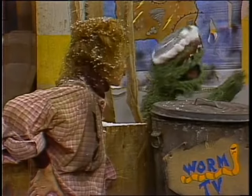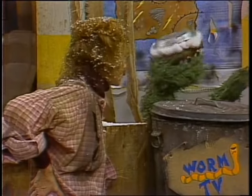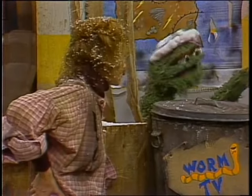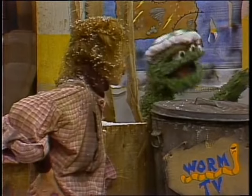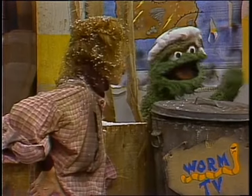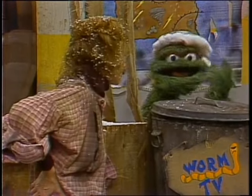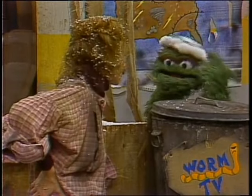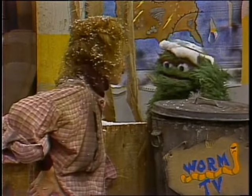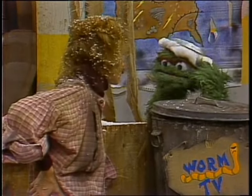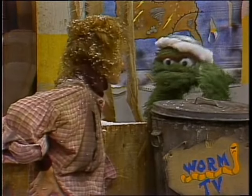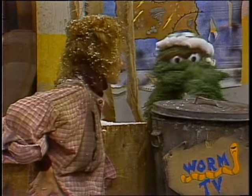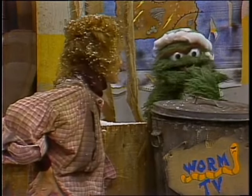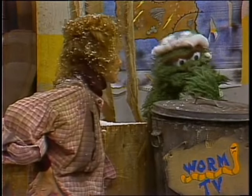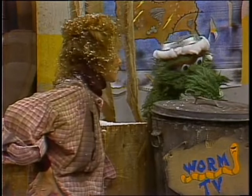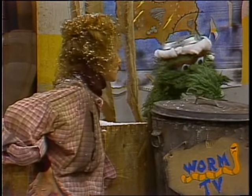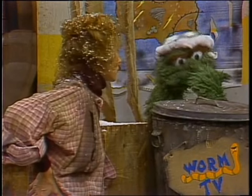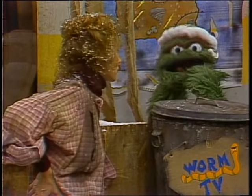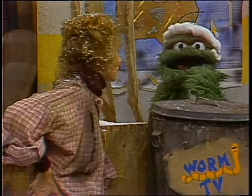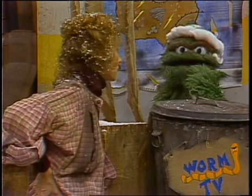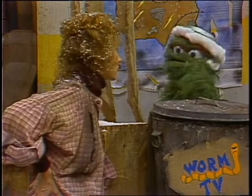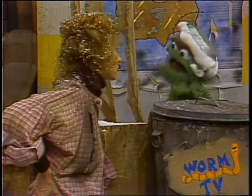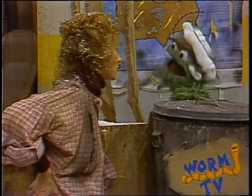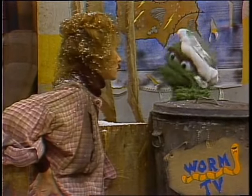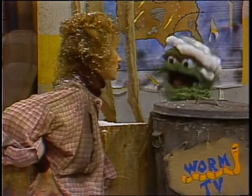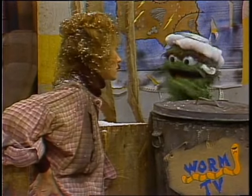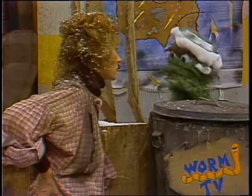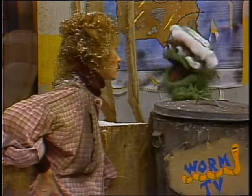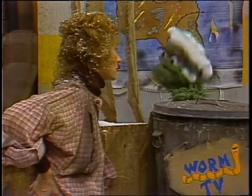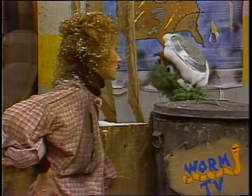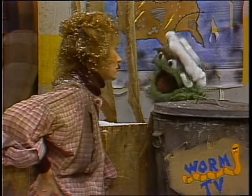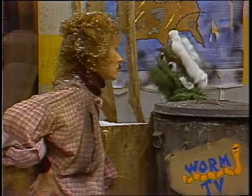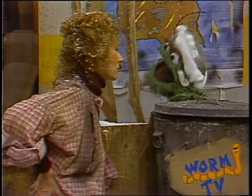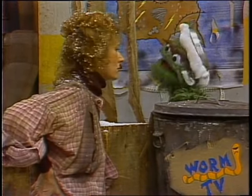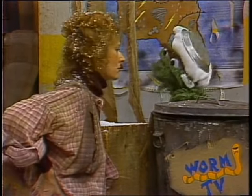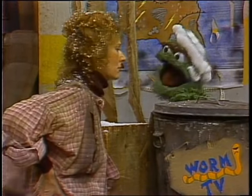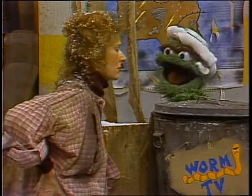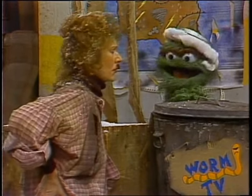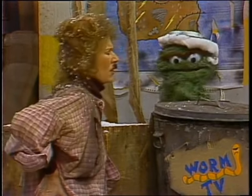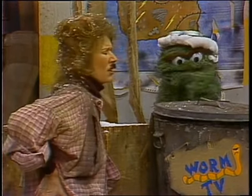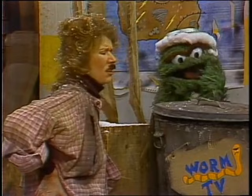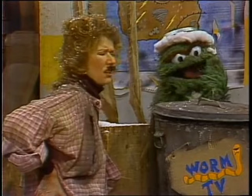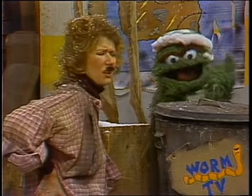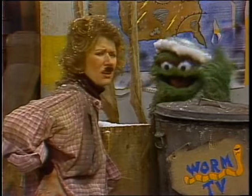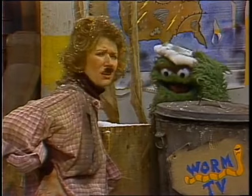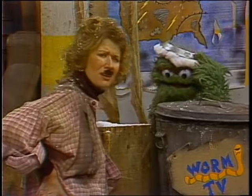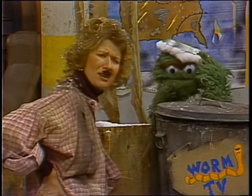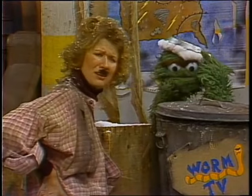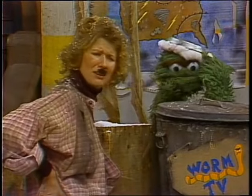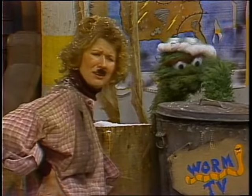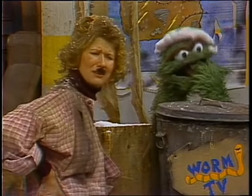with a pie. Mmm, it tastes like broccoli cream pie. Hey.